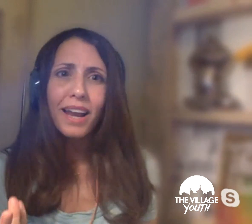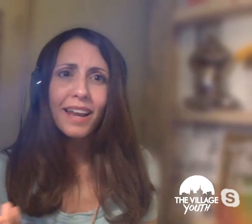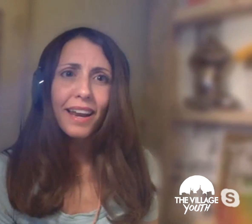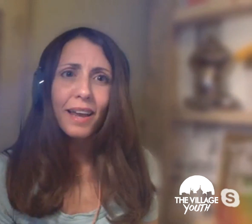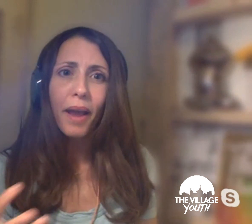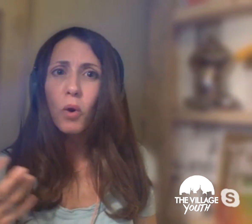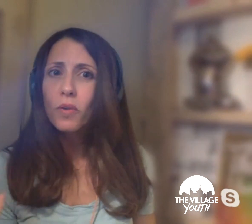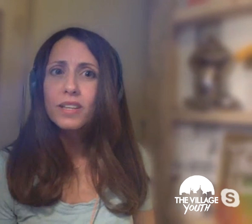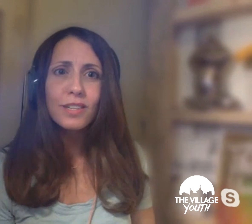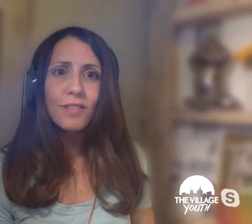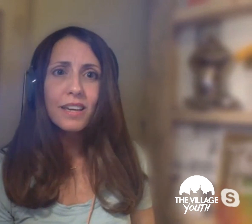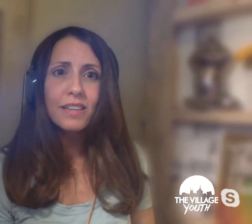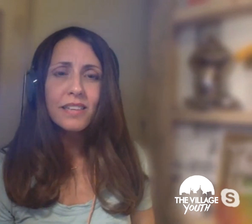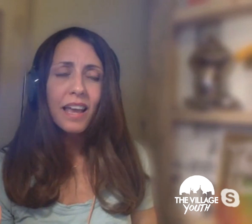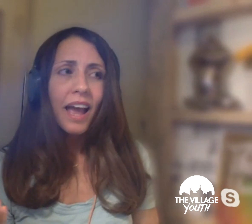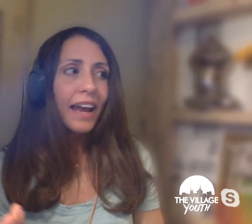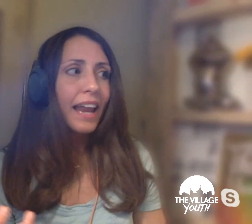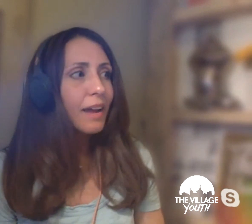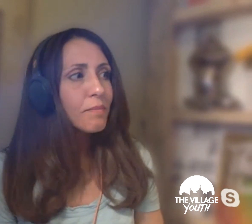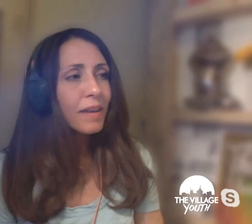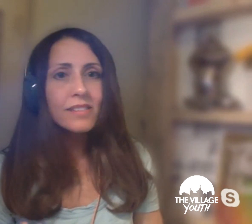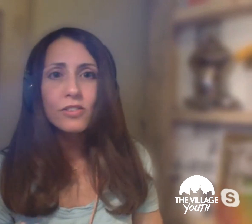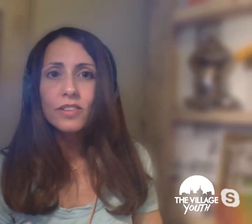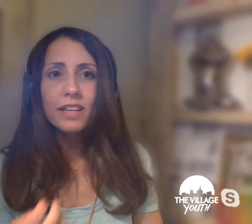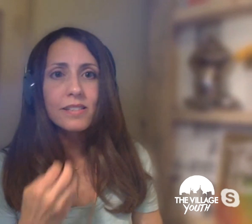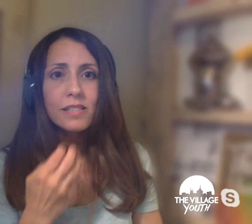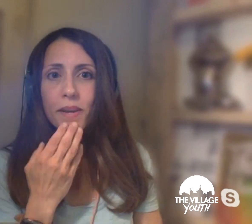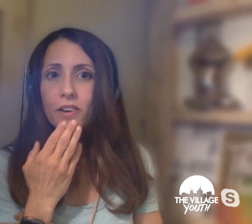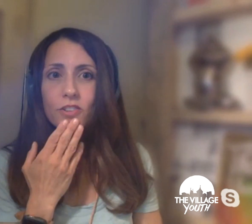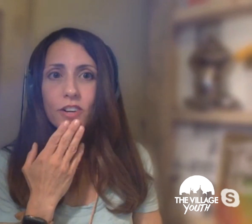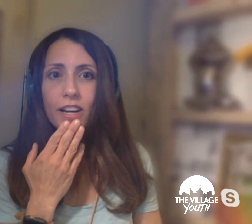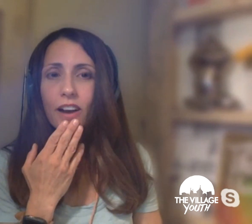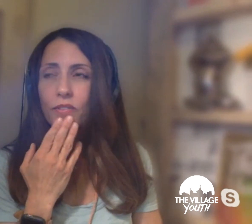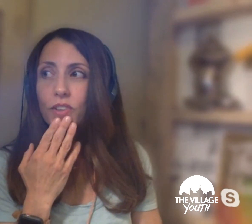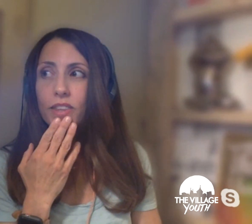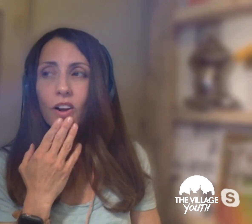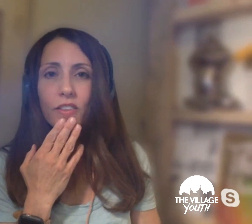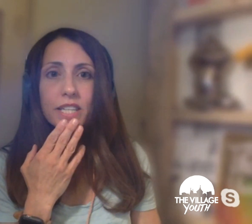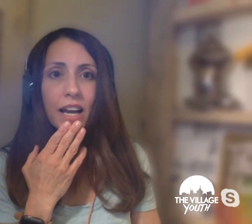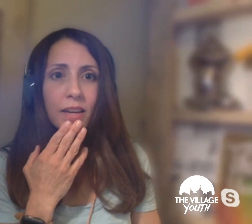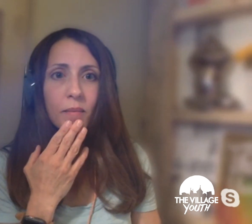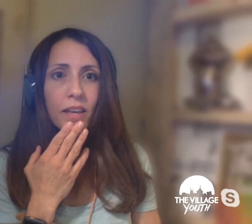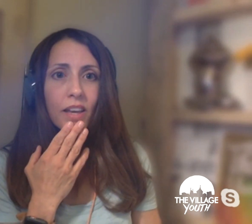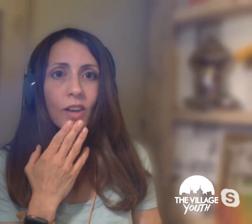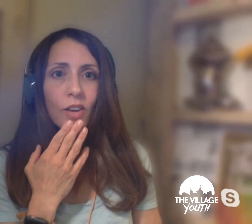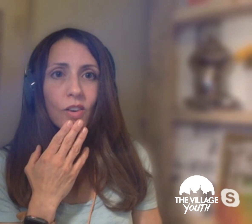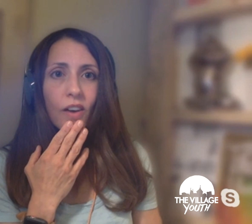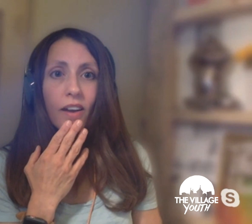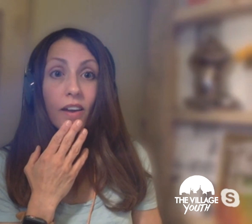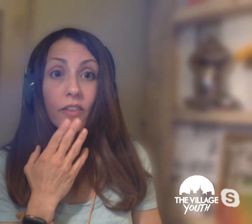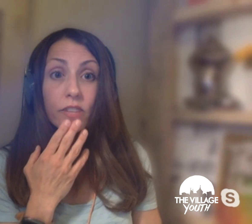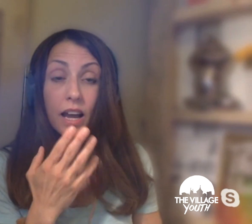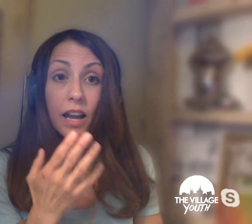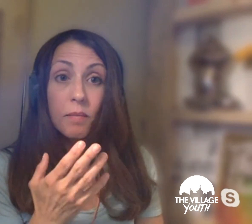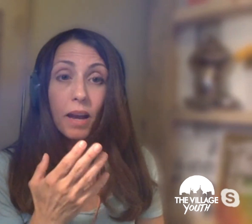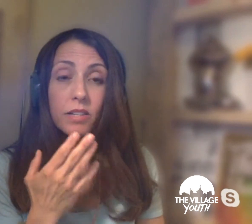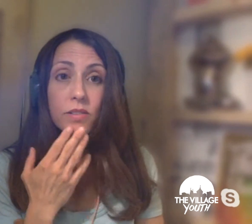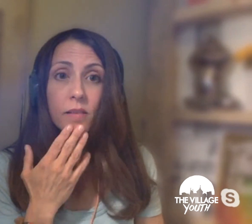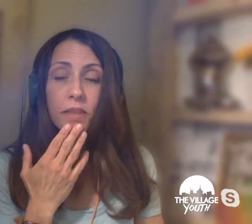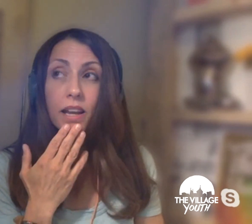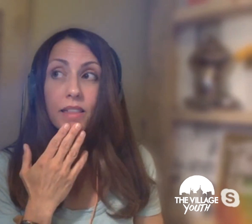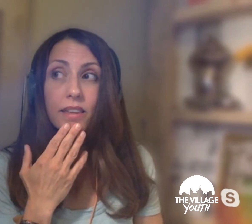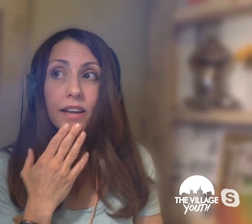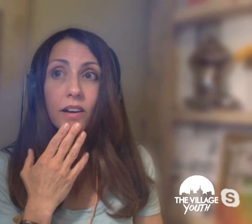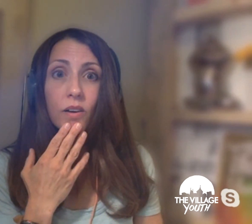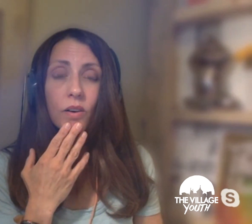doing this right? Am I worthy to do this? And certainly as a speaker and trainer, I feel that all the time. Every time I